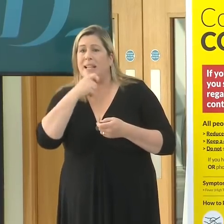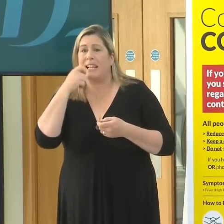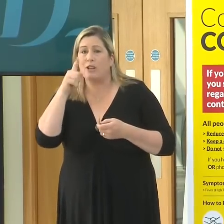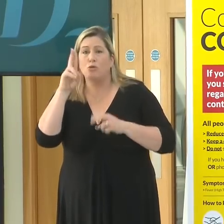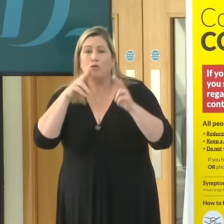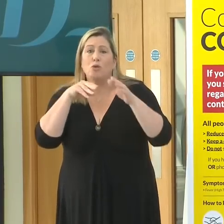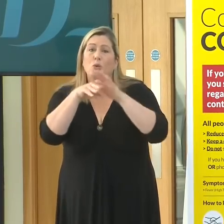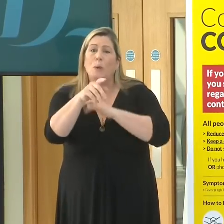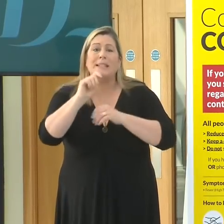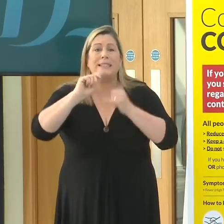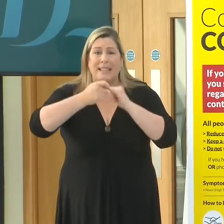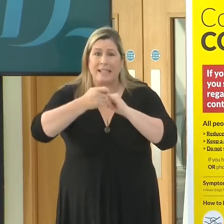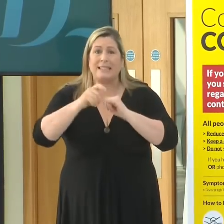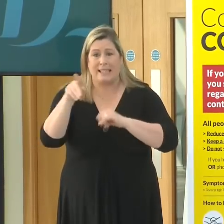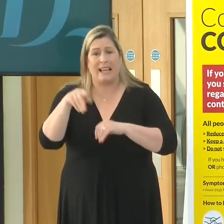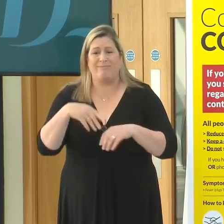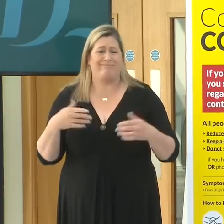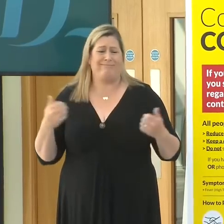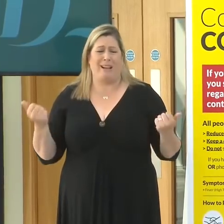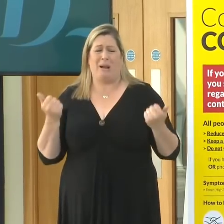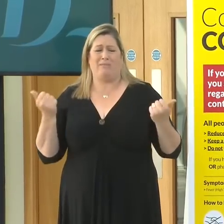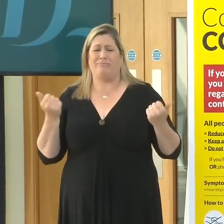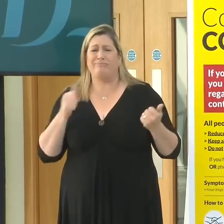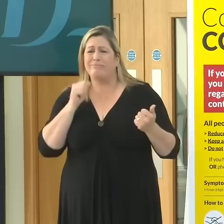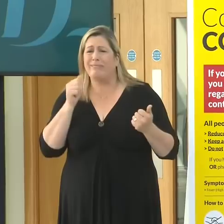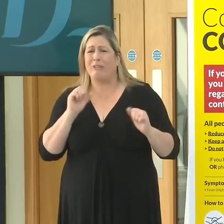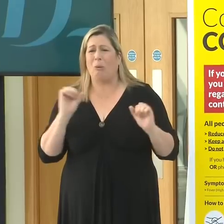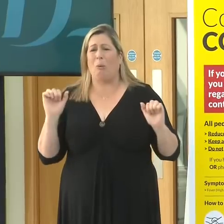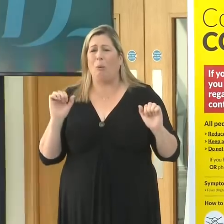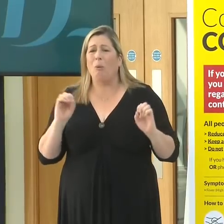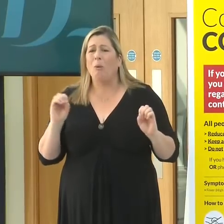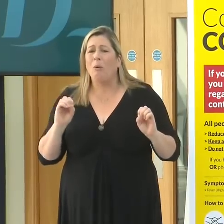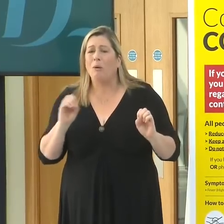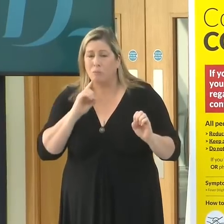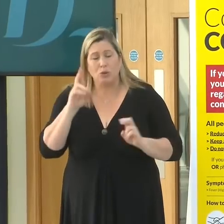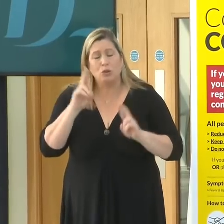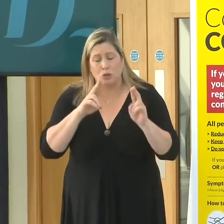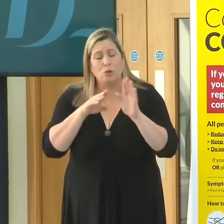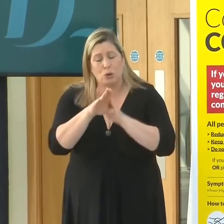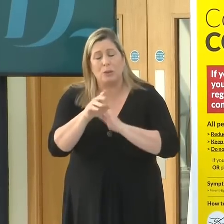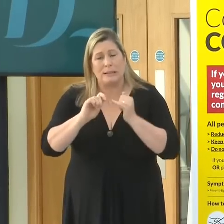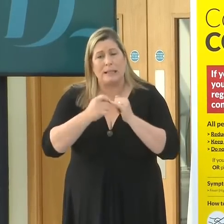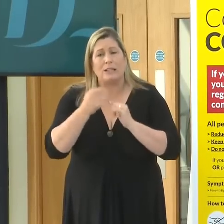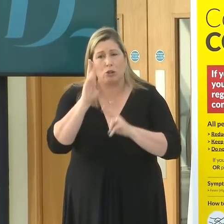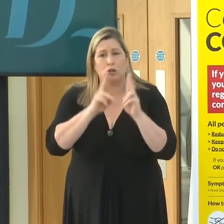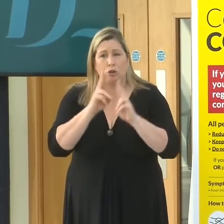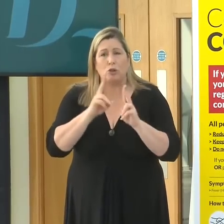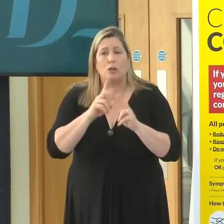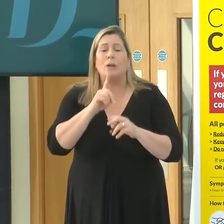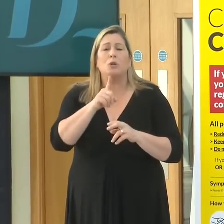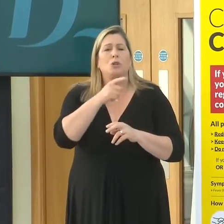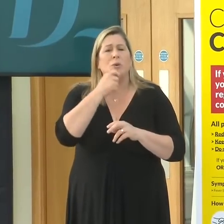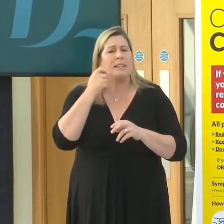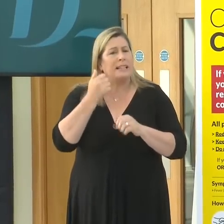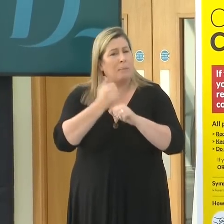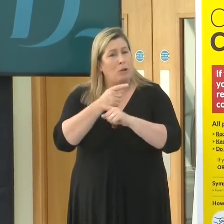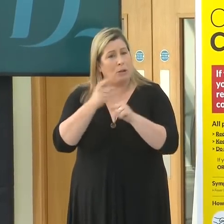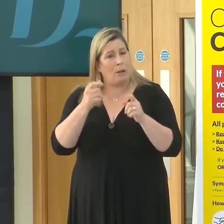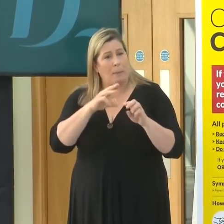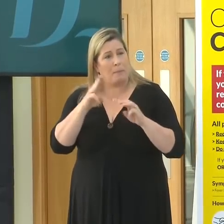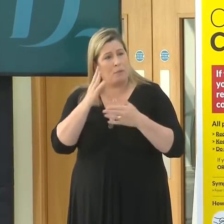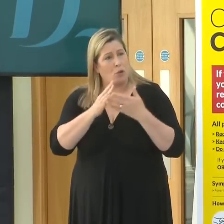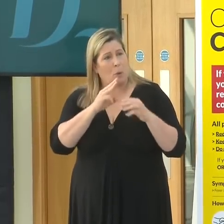really important they come forward for a test. And just on that, you mentioned repeatedly that you want people to come forward, but these are people who have been